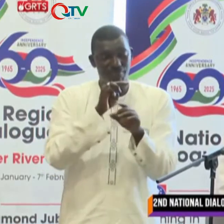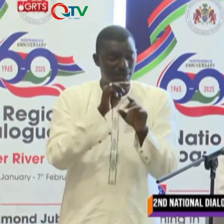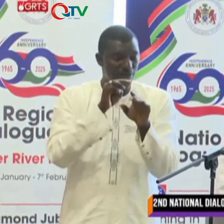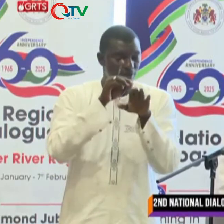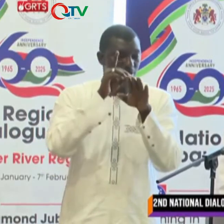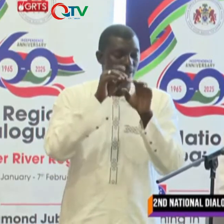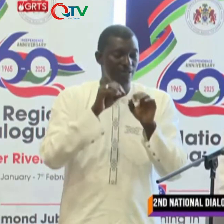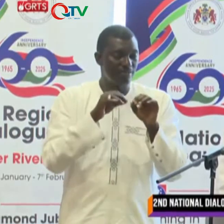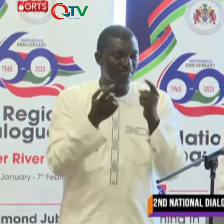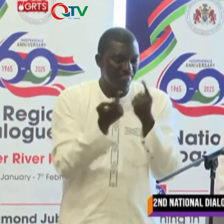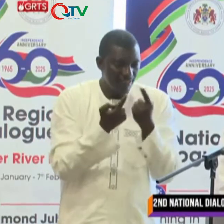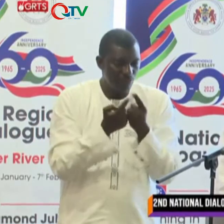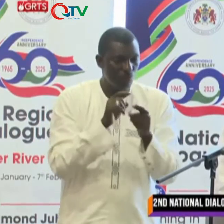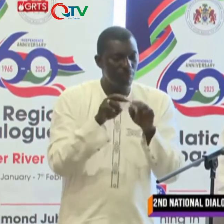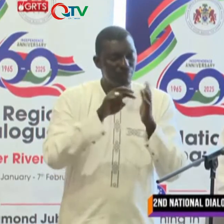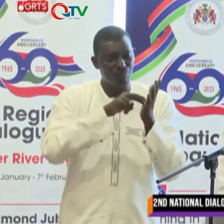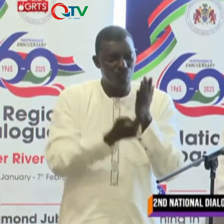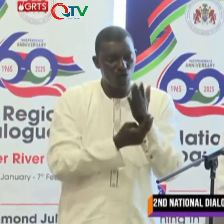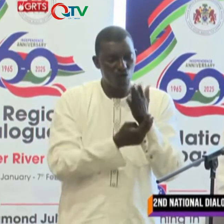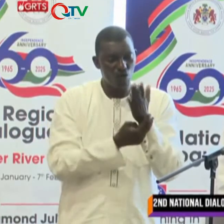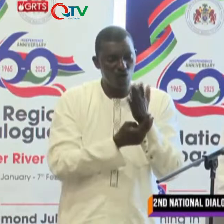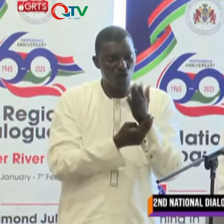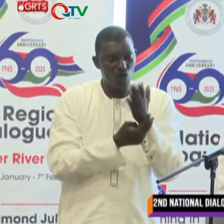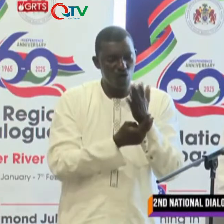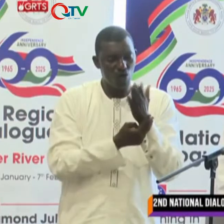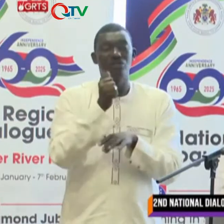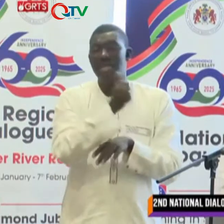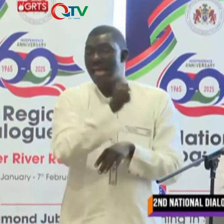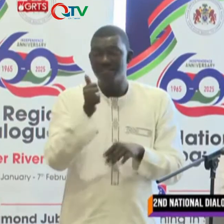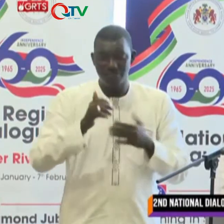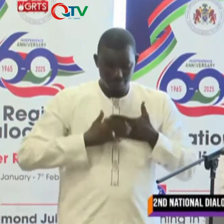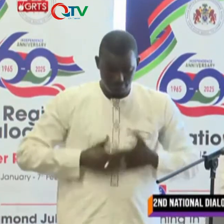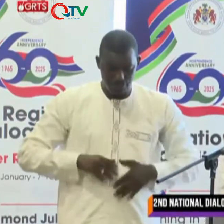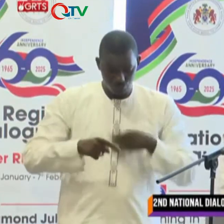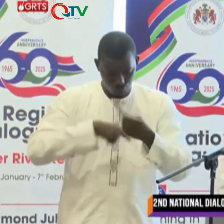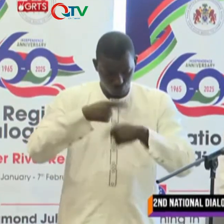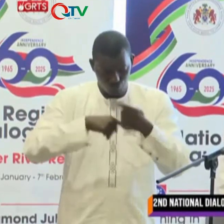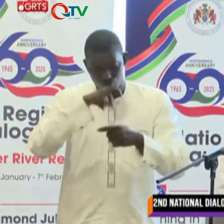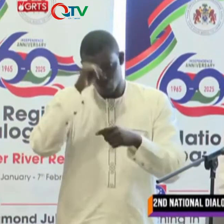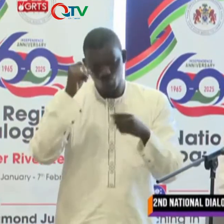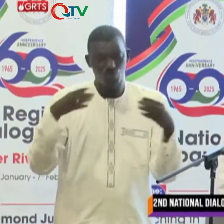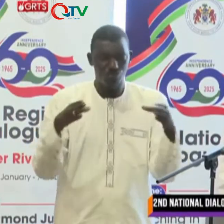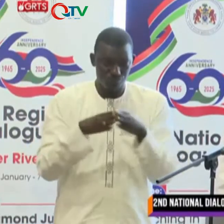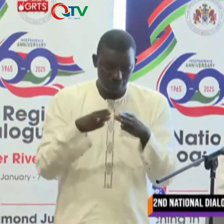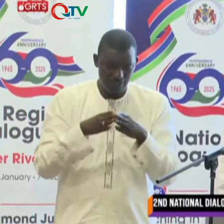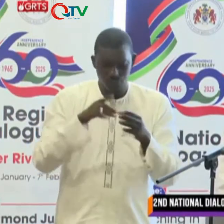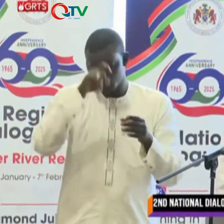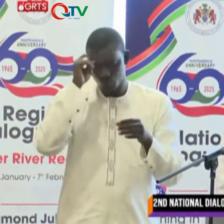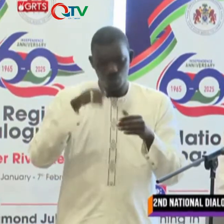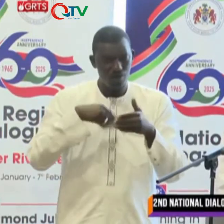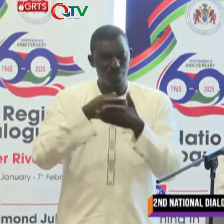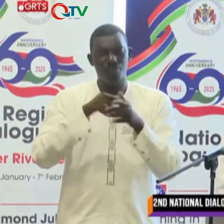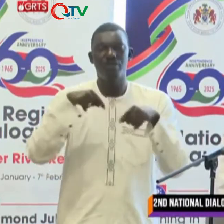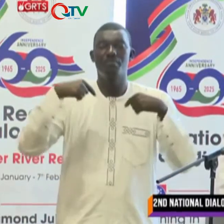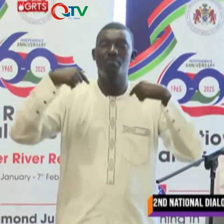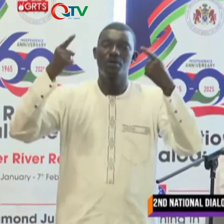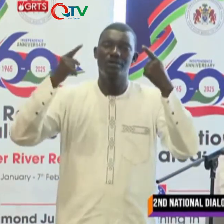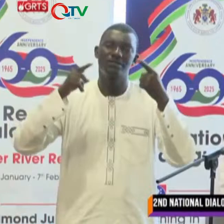in place because everybody will continue to work in unity towards the progress of the